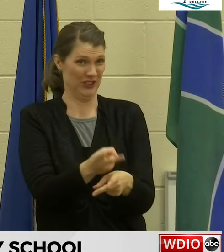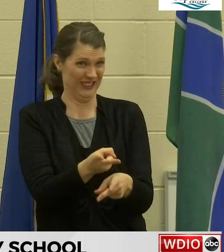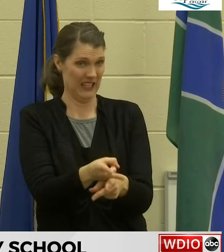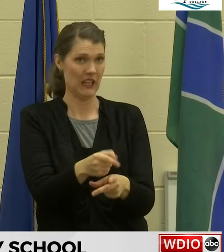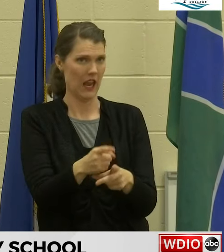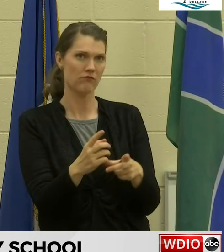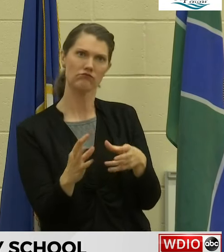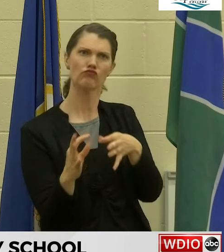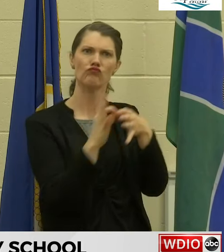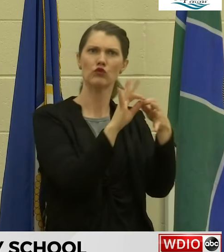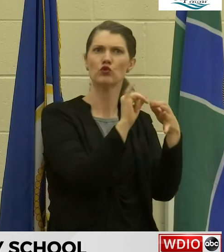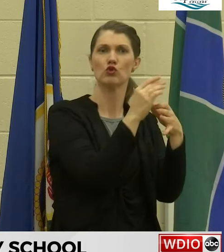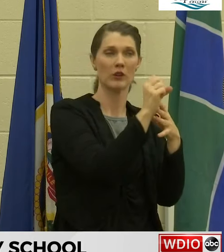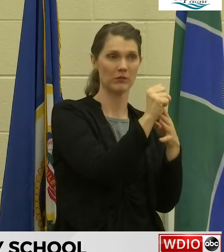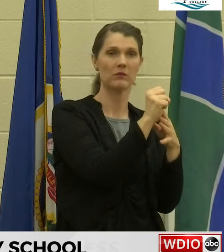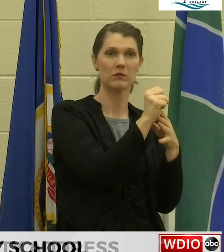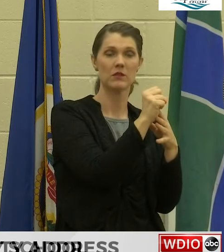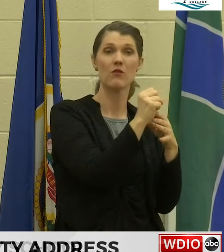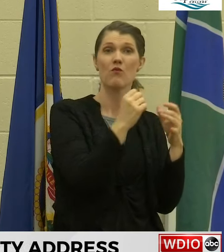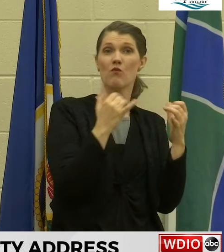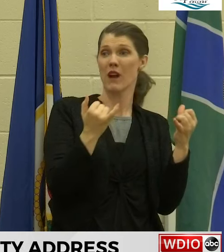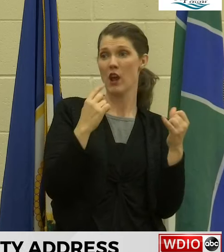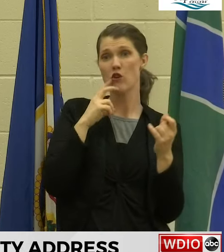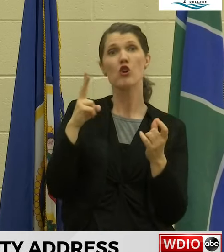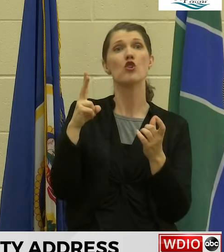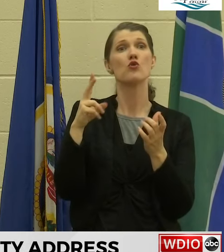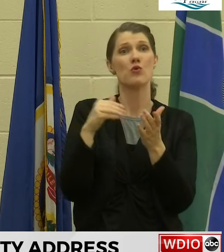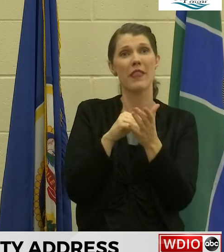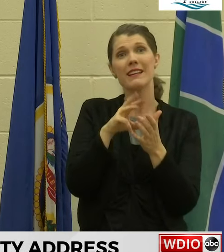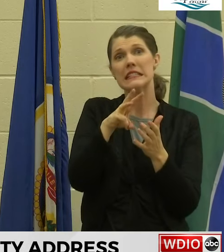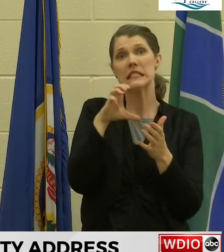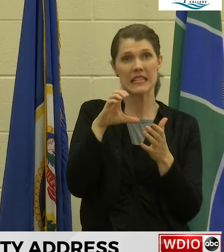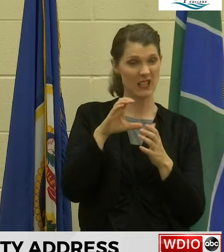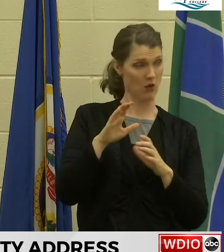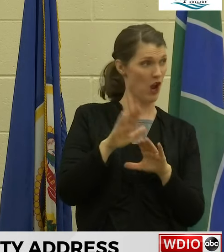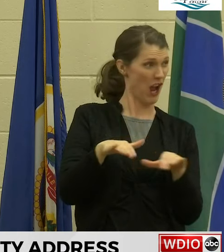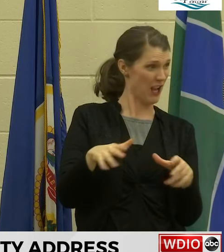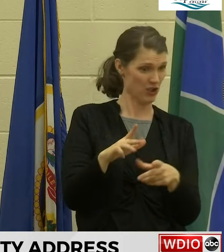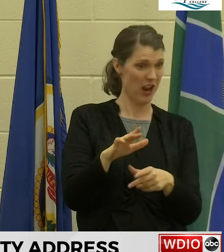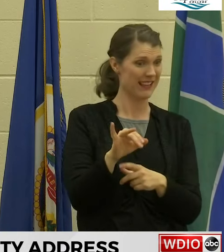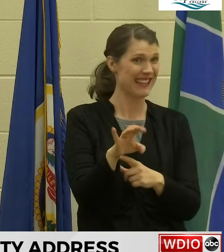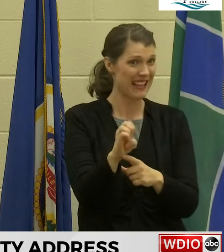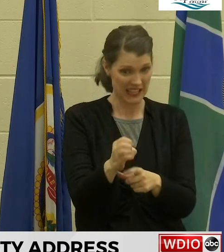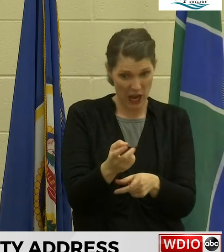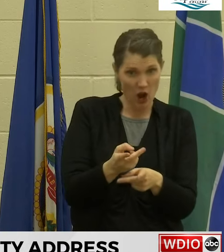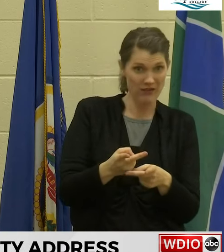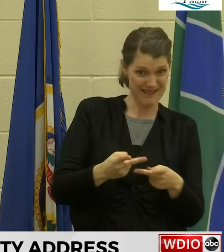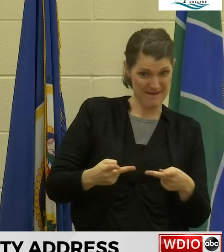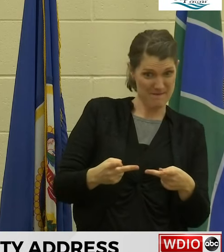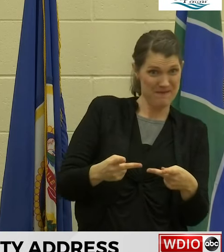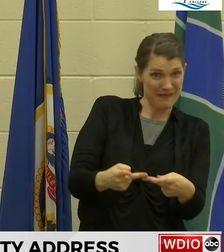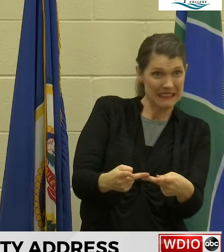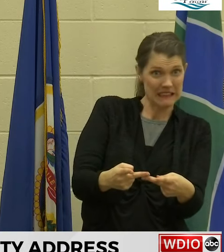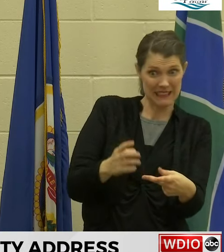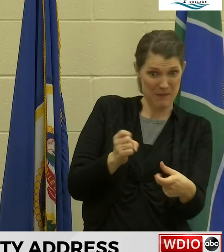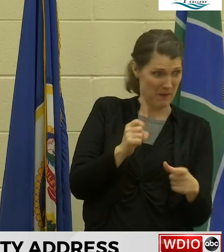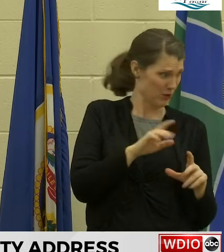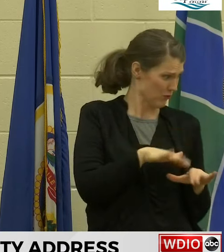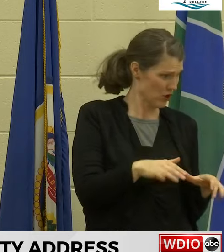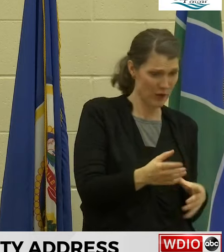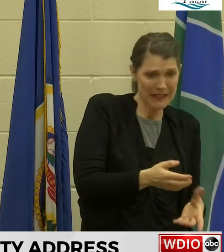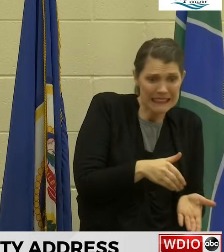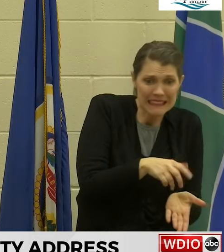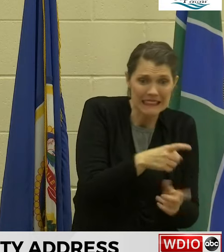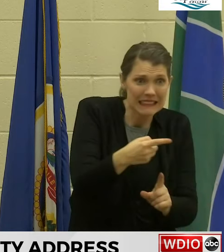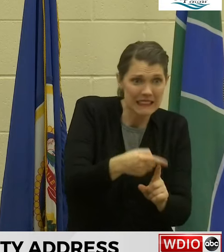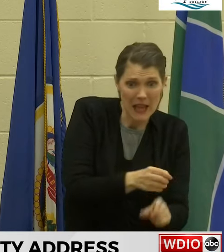report identified a shortage of 2,600 childcare spots across St. Louis County. The